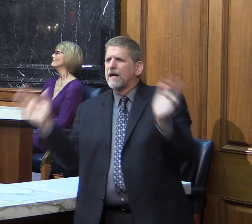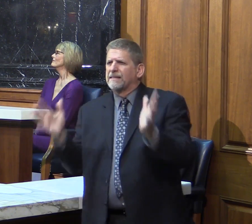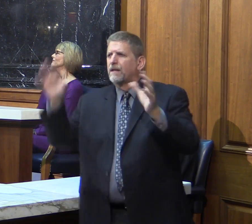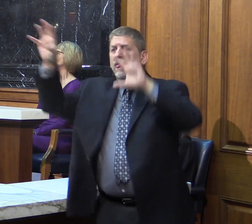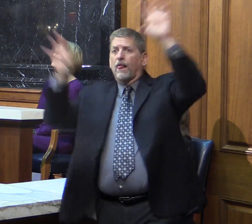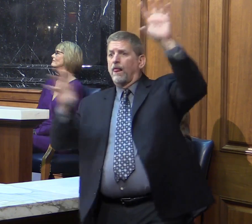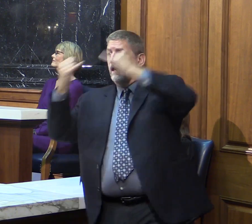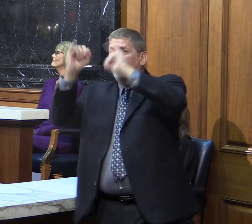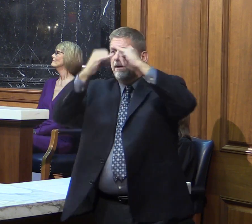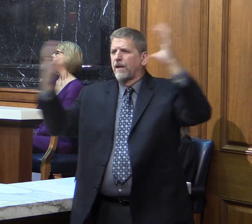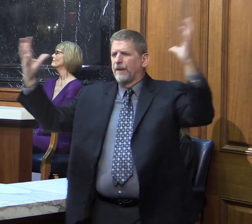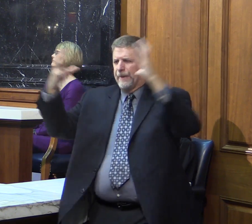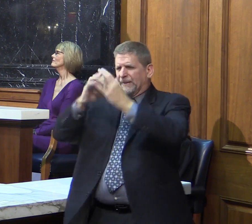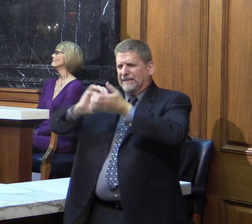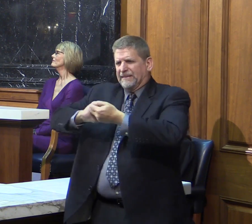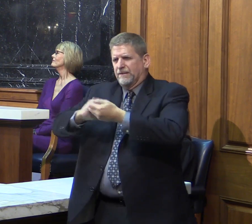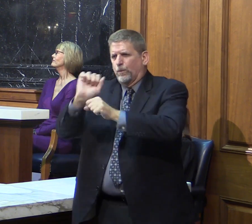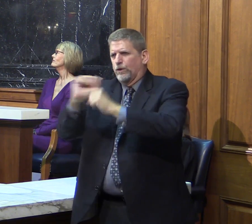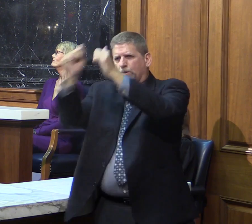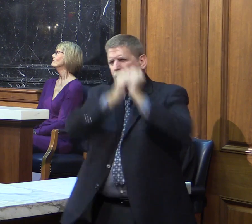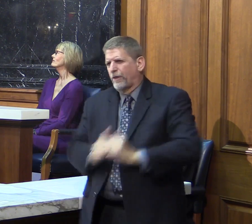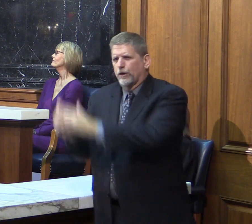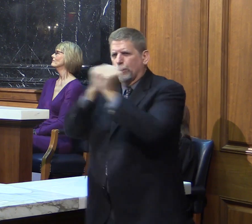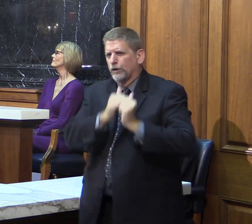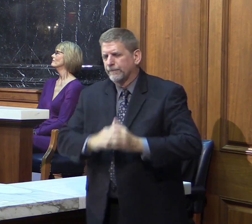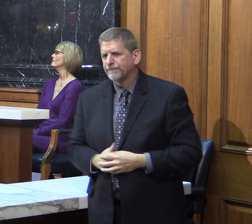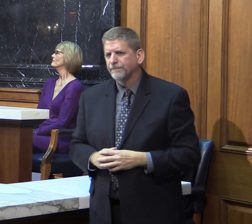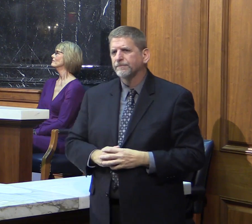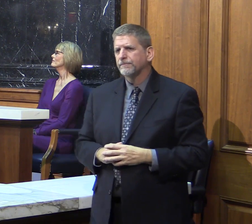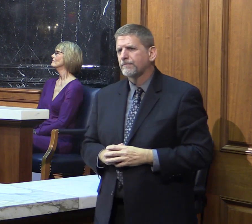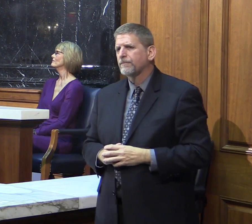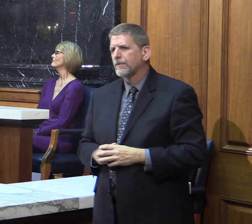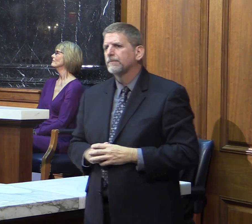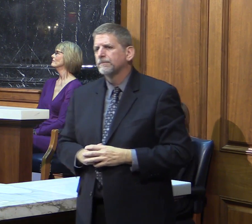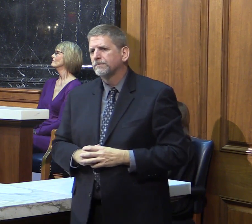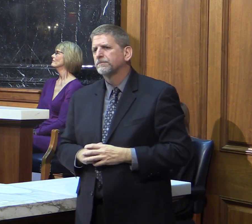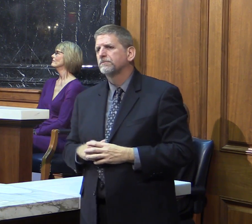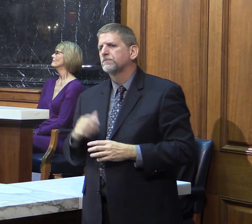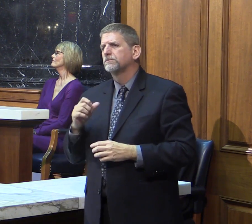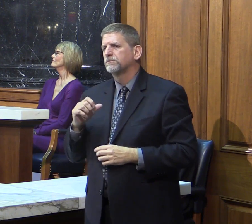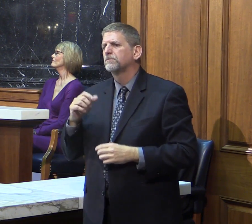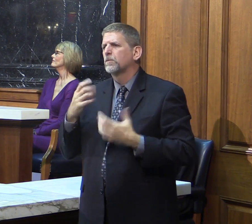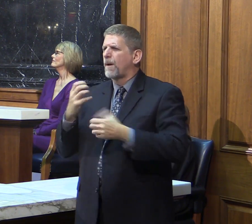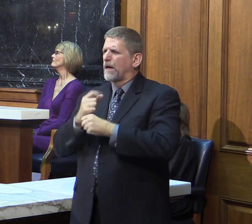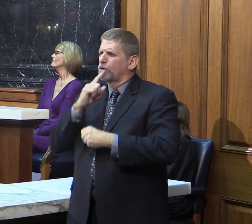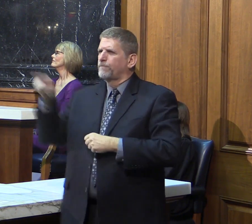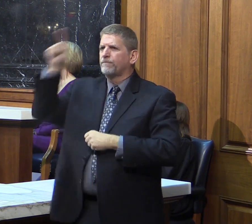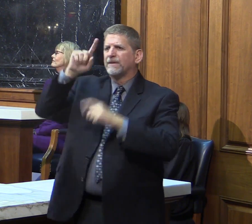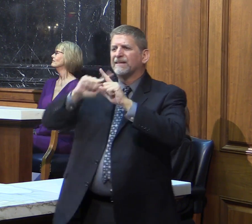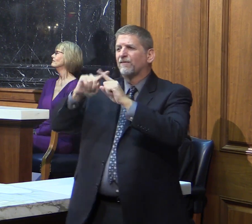education throughout Indiana and tap into the synergy that is well within our grasp. At the same